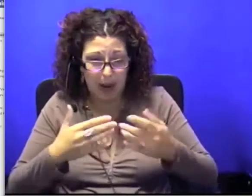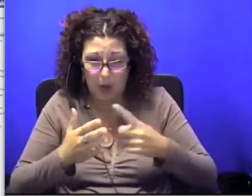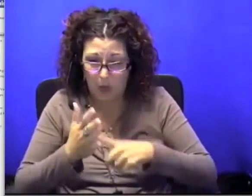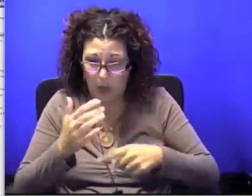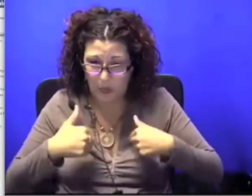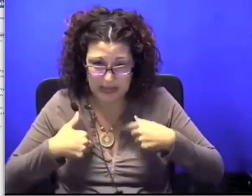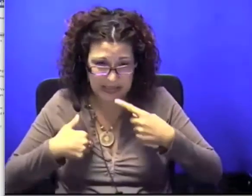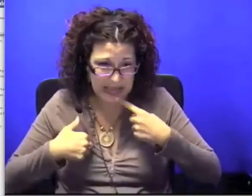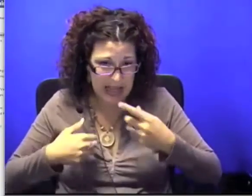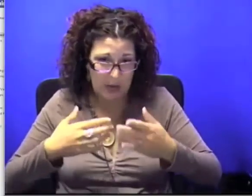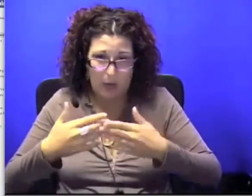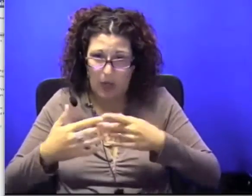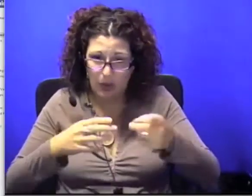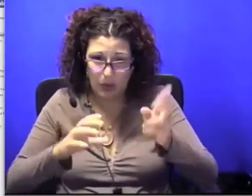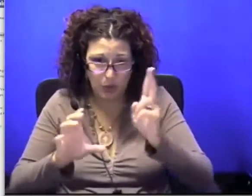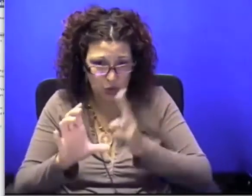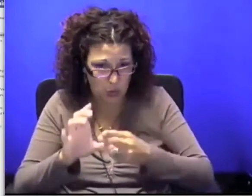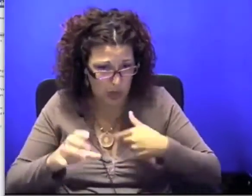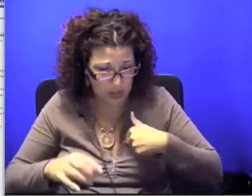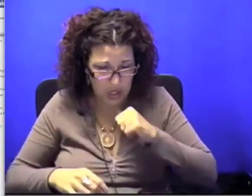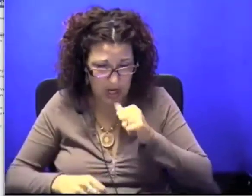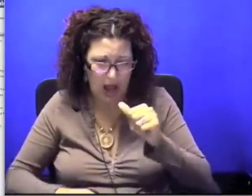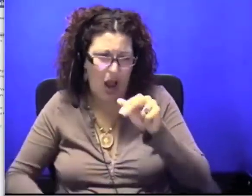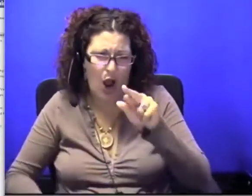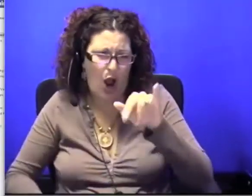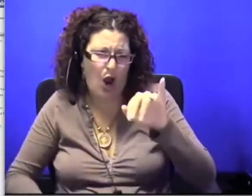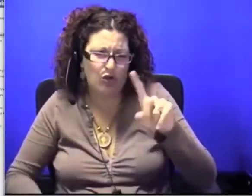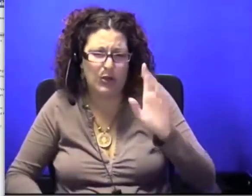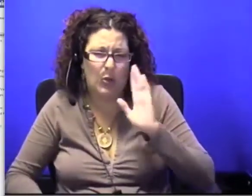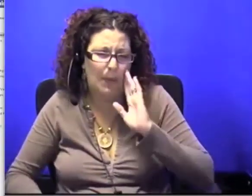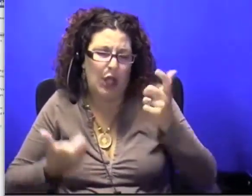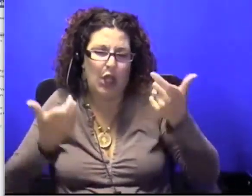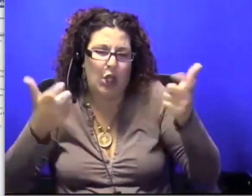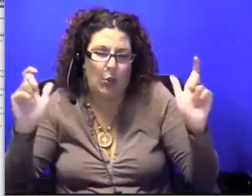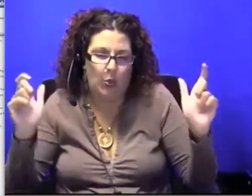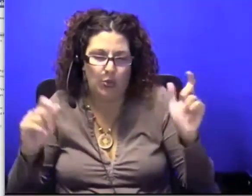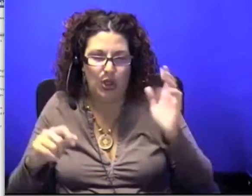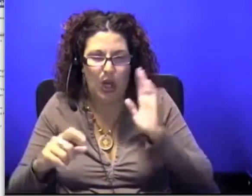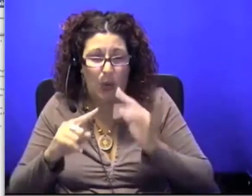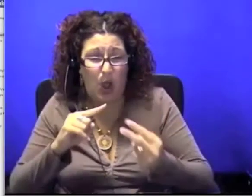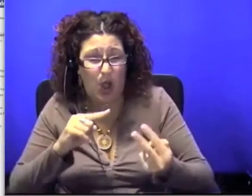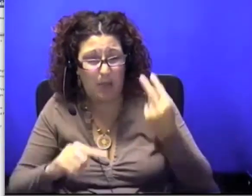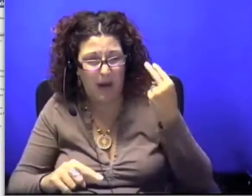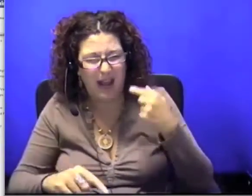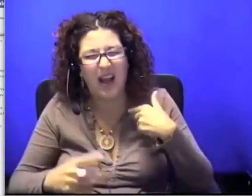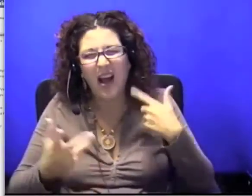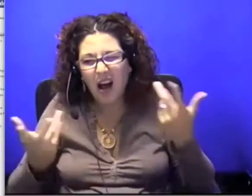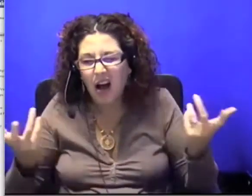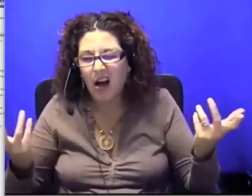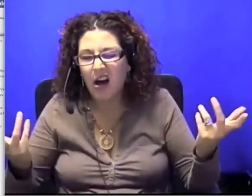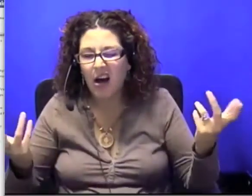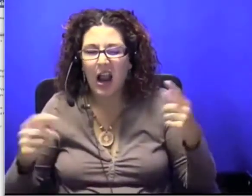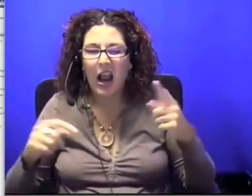not, whether you join us or not, ARC is going to be huge. And you'll look back on this opportunity and say, oh my